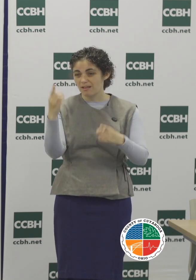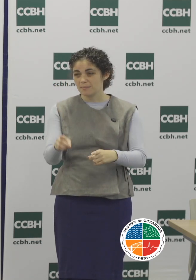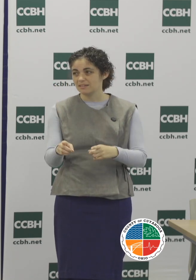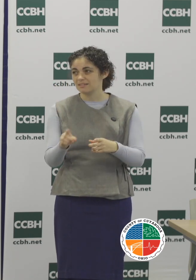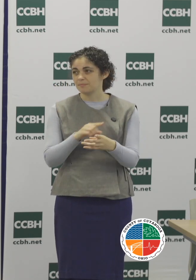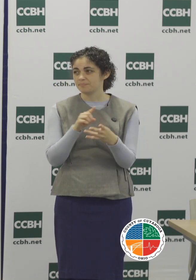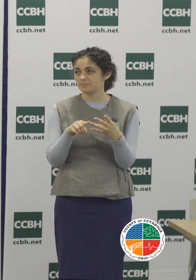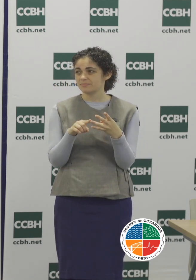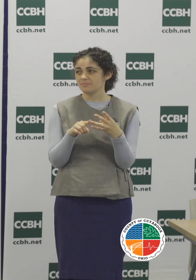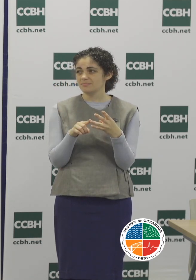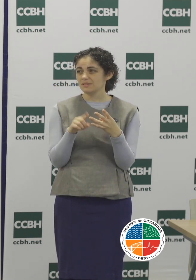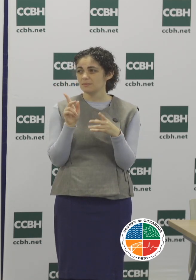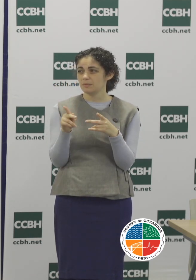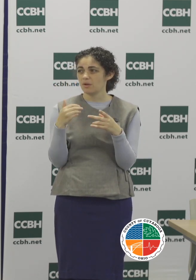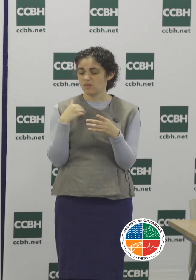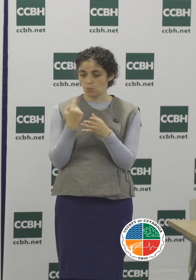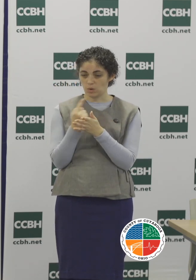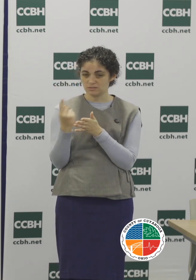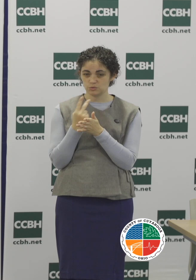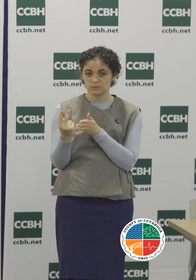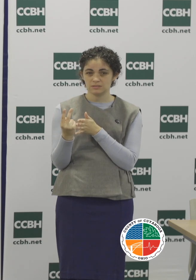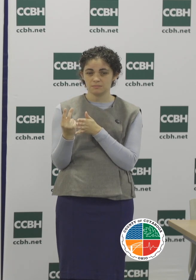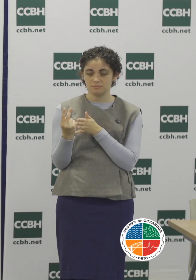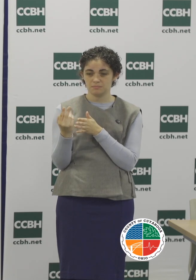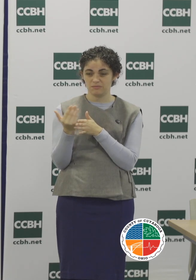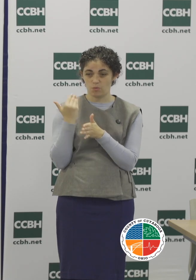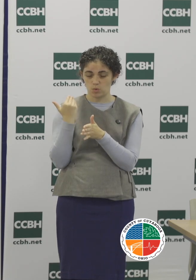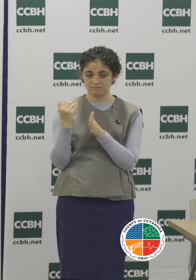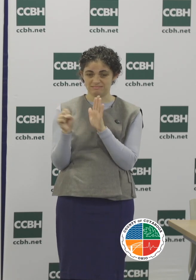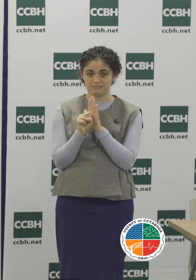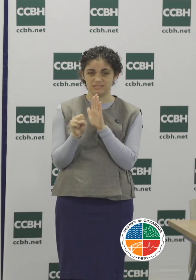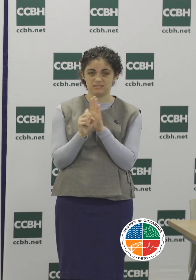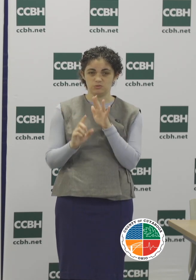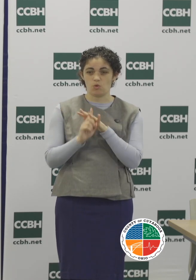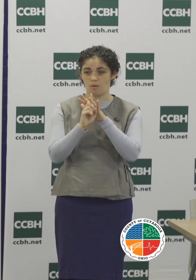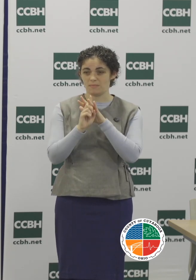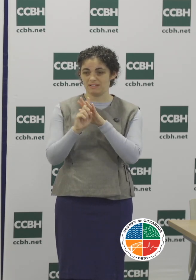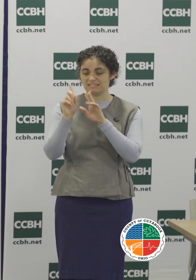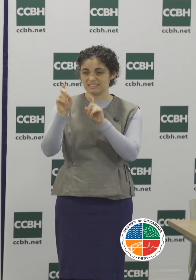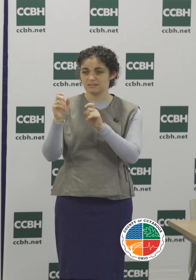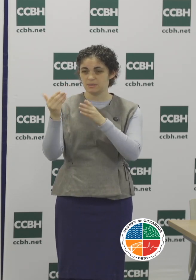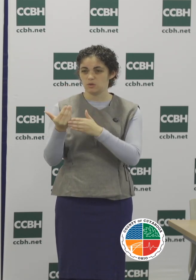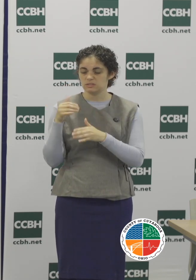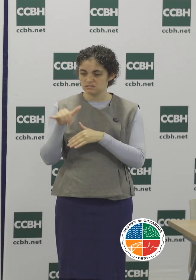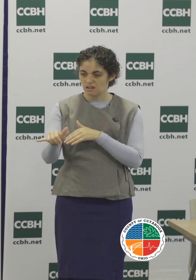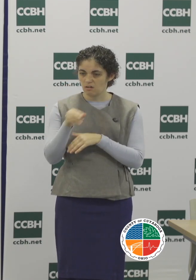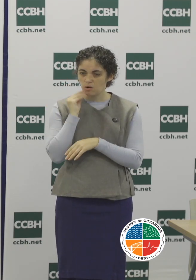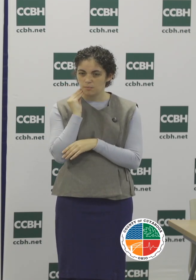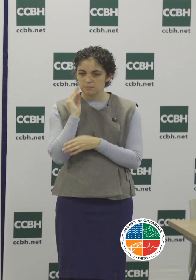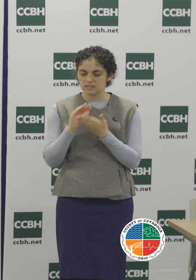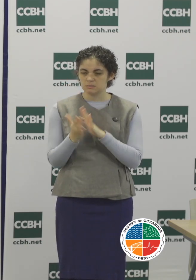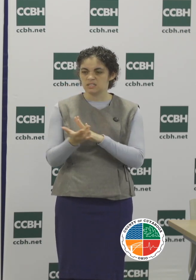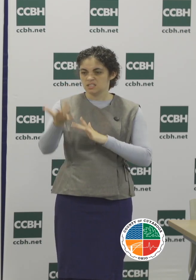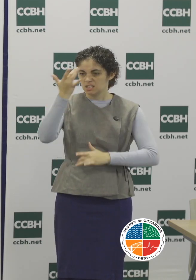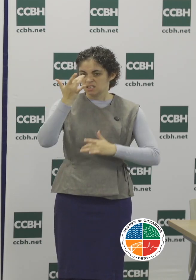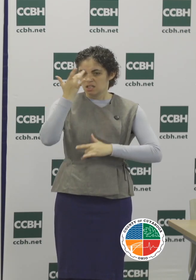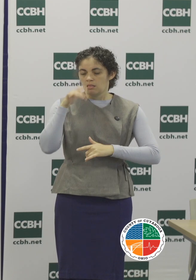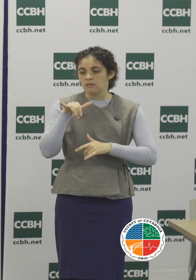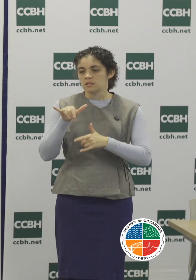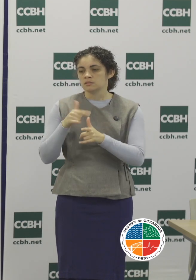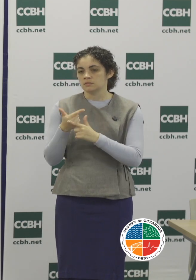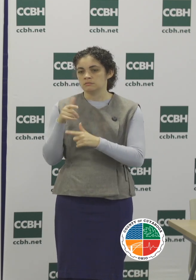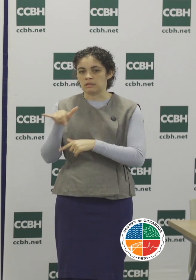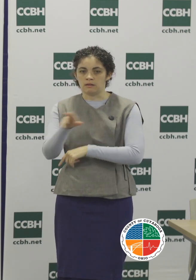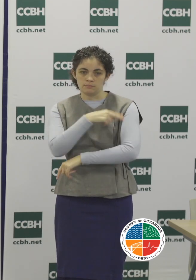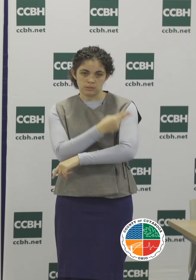some people have had their illness for a week or two before they ever get tested. They've been staying home, but then they get sicker, end up in the hospital, what have